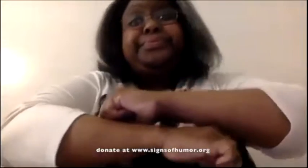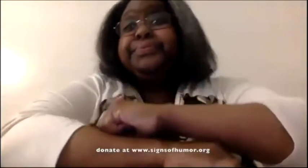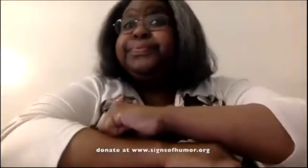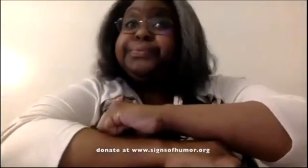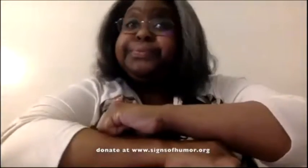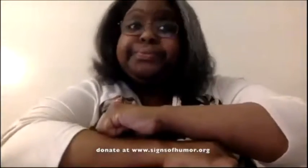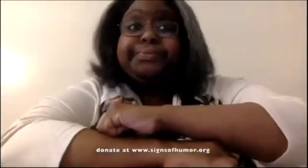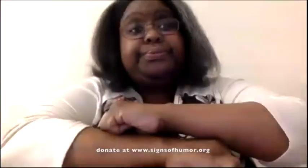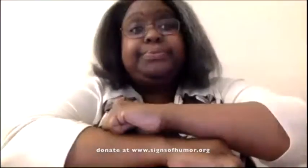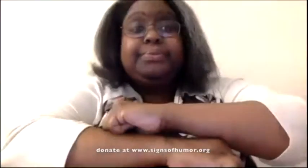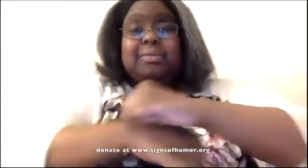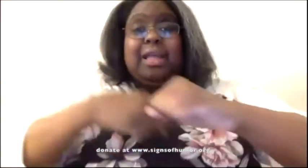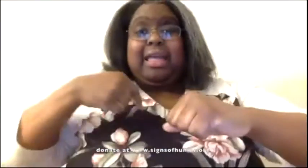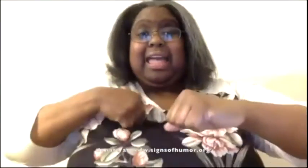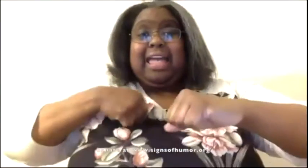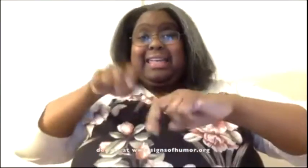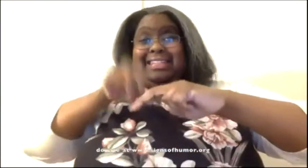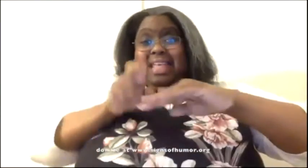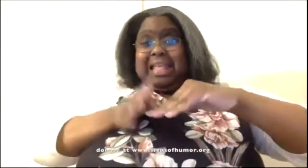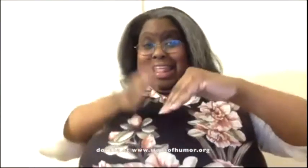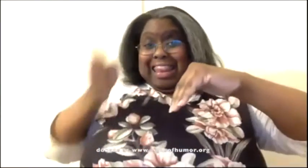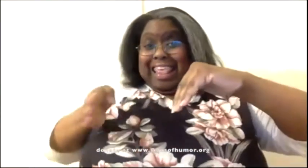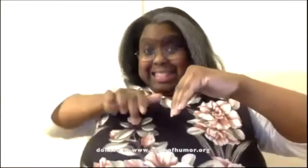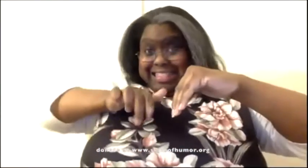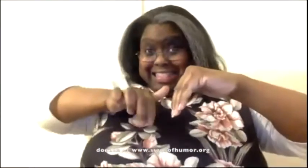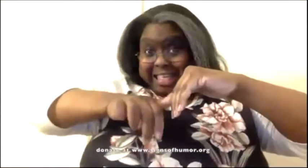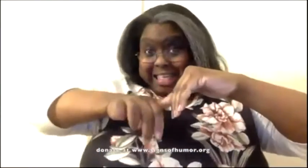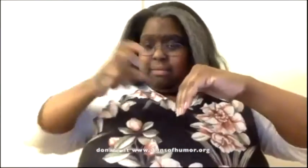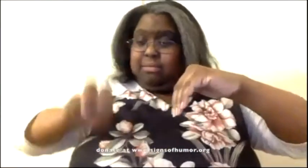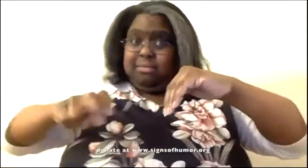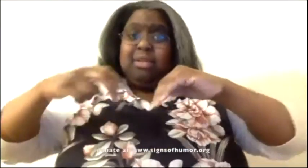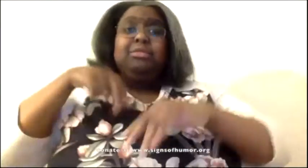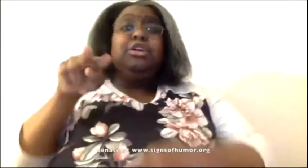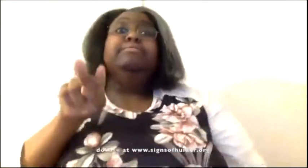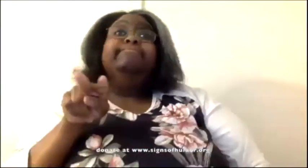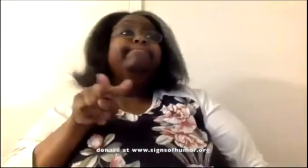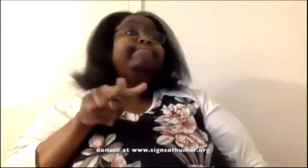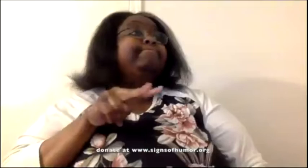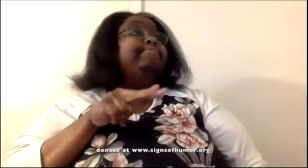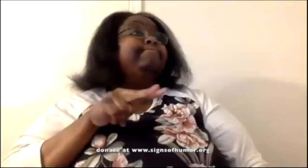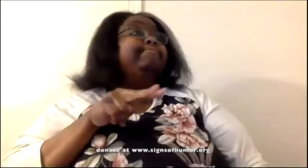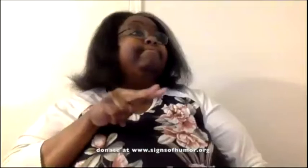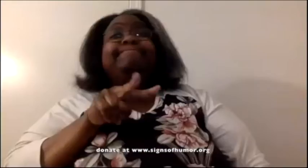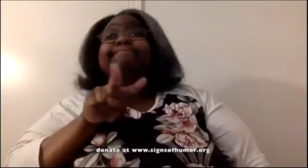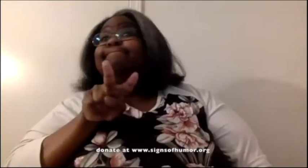brick, porches that go all the way around, like a veranda. And then right next to it is the stairs you can come out of the